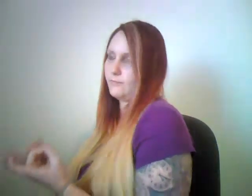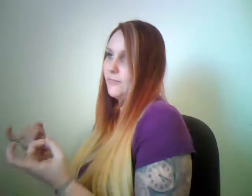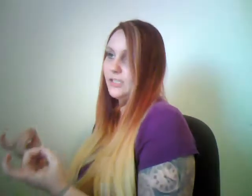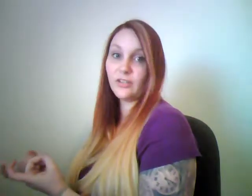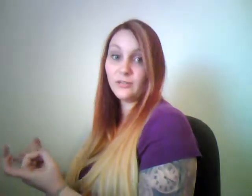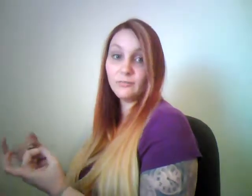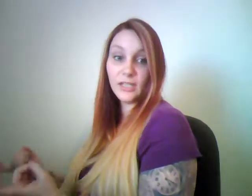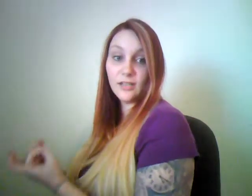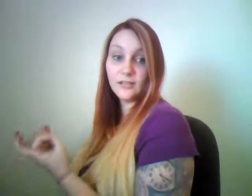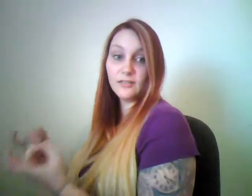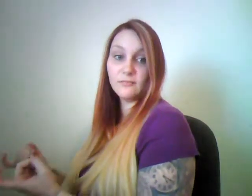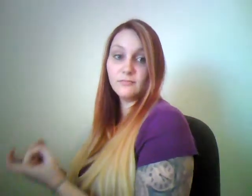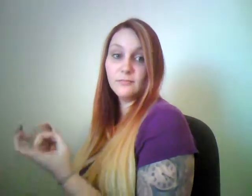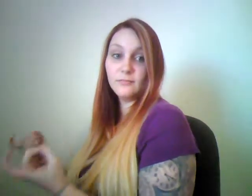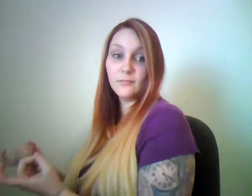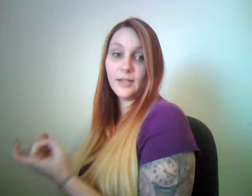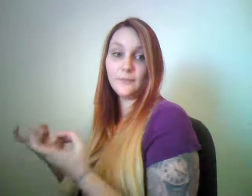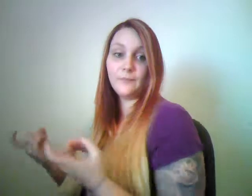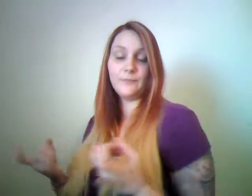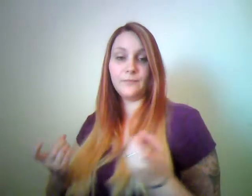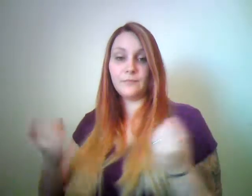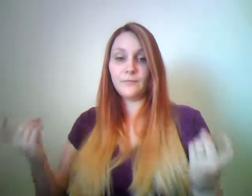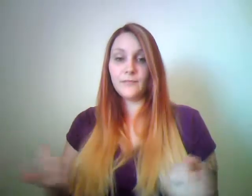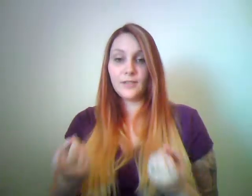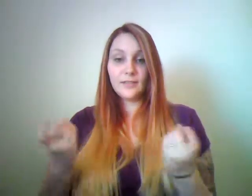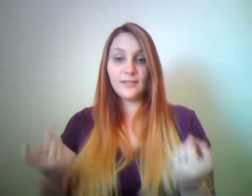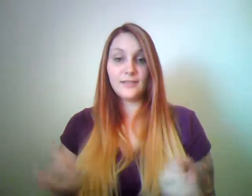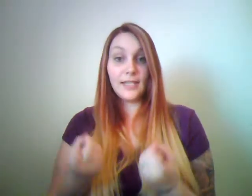each other, I guess. Okay. Sin.